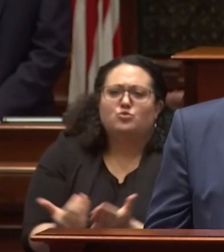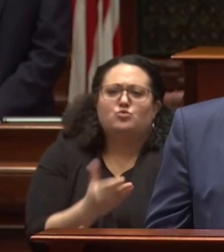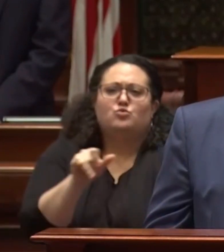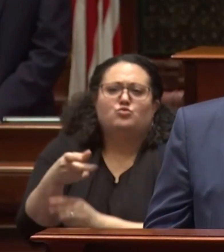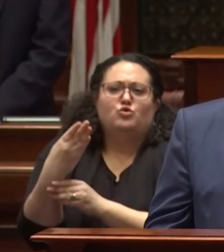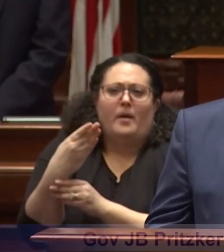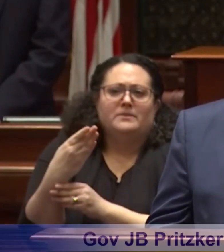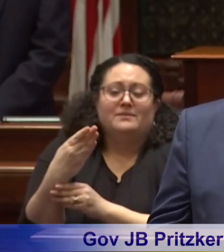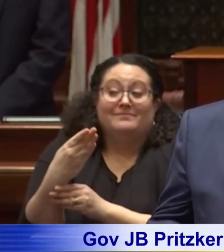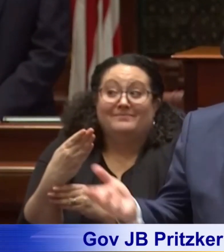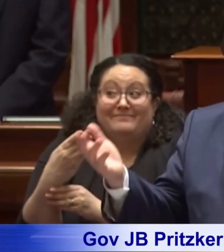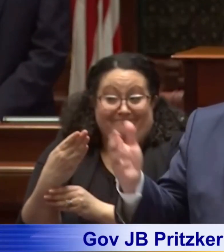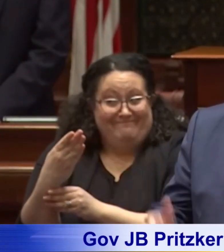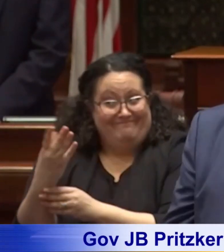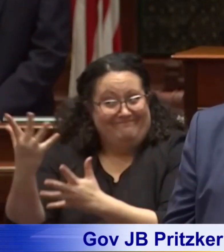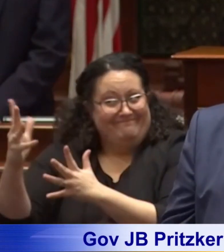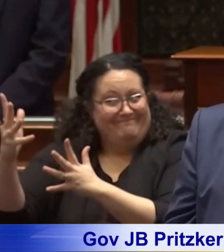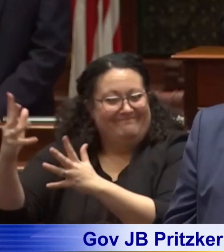jobs. In fact,